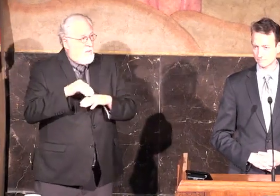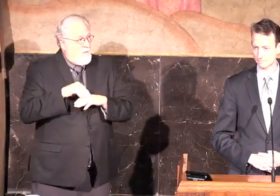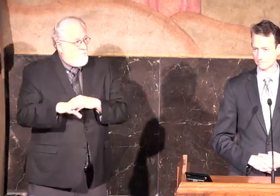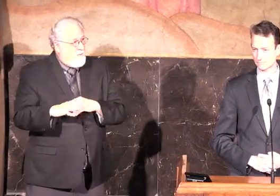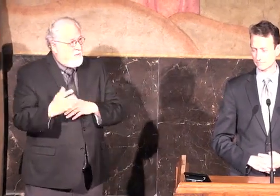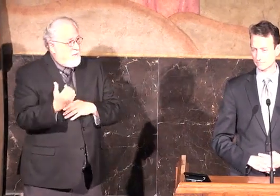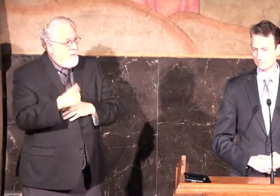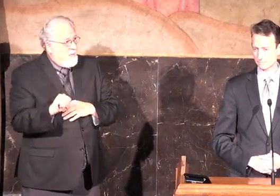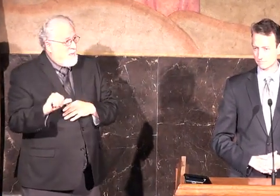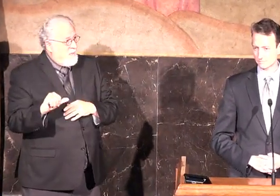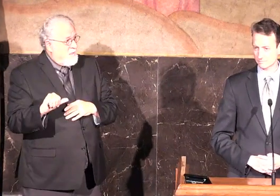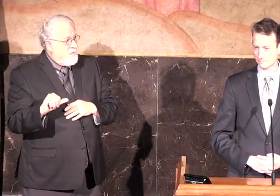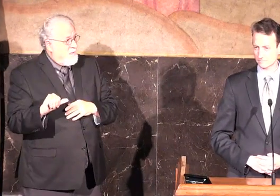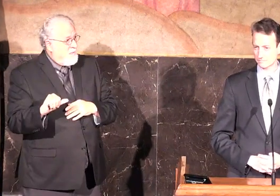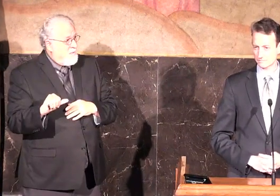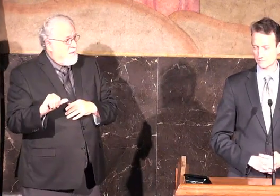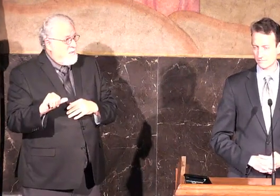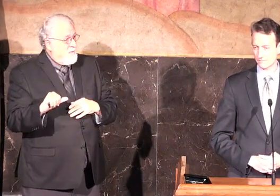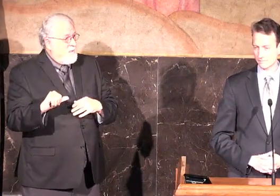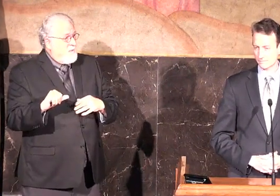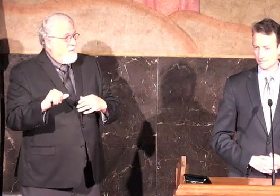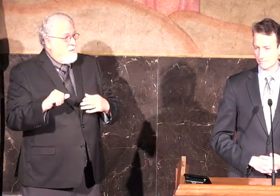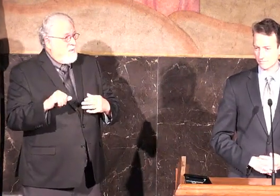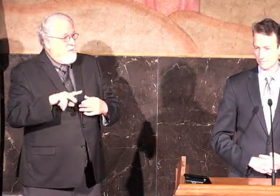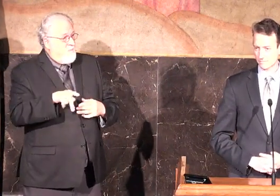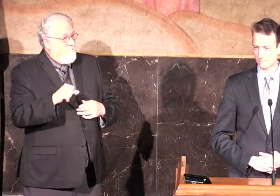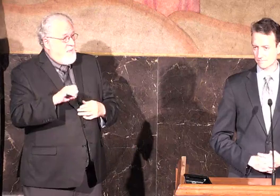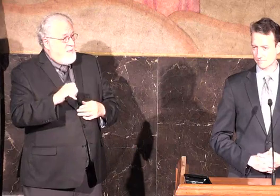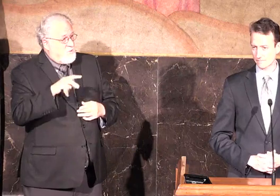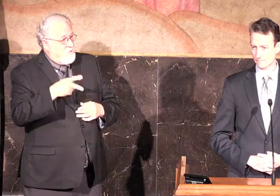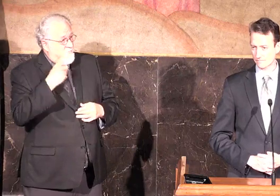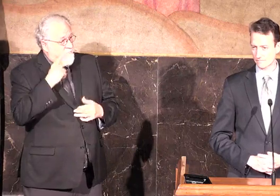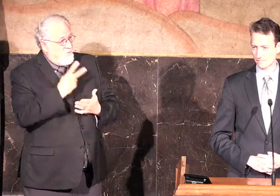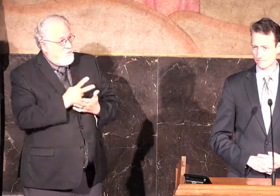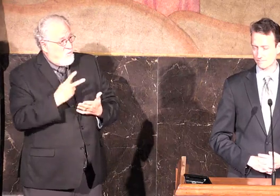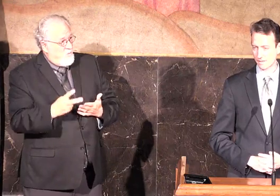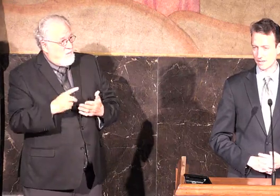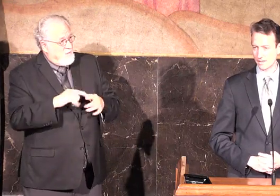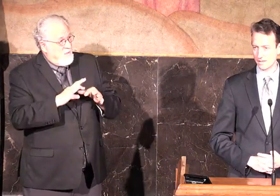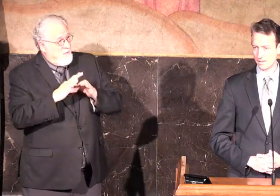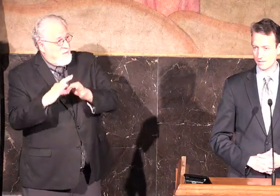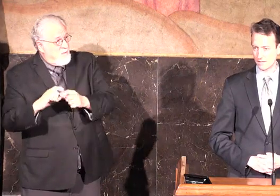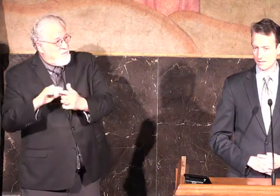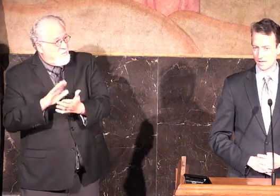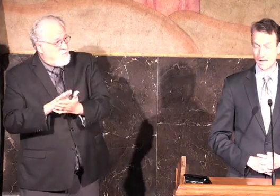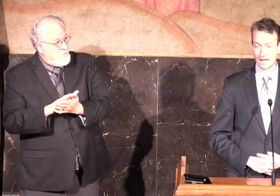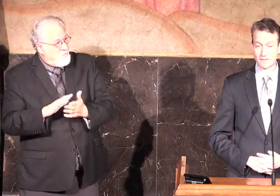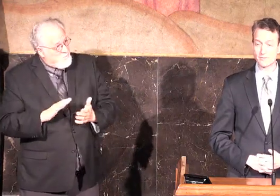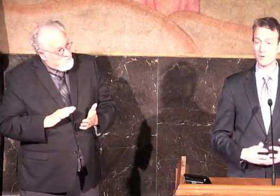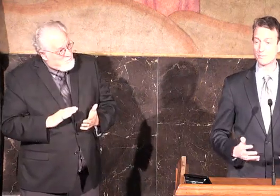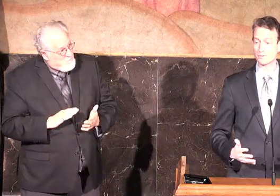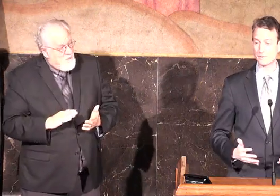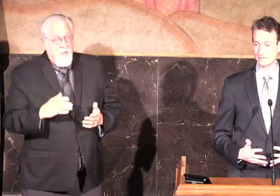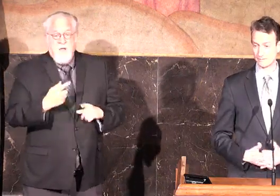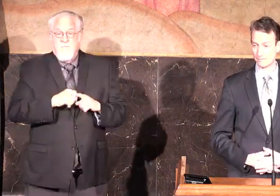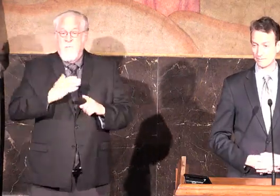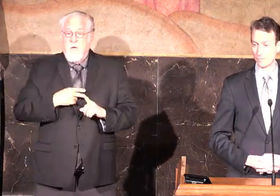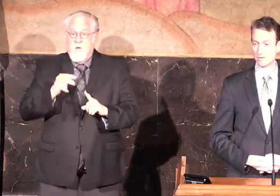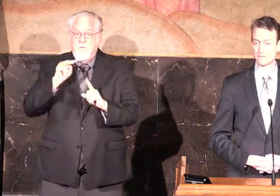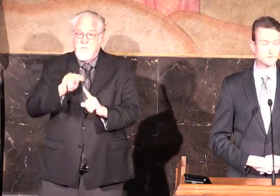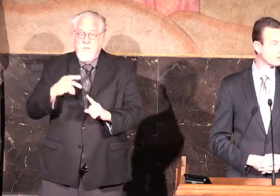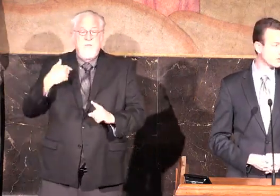any sort of advice that we're saying in phase 2 for 2 weeks that you would give schools as they open? I think from our